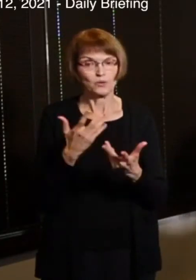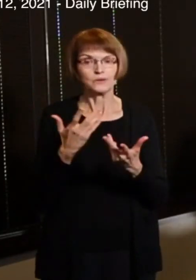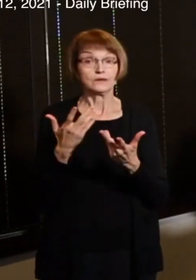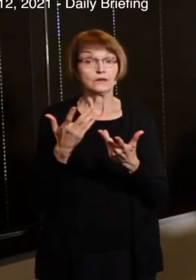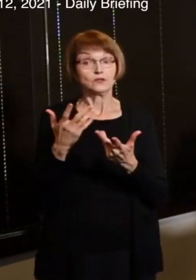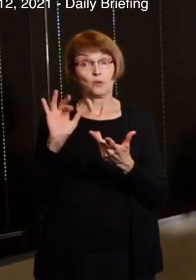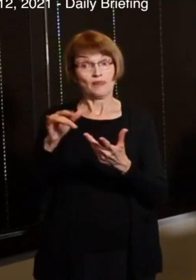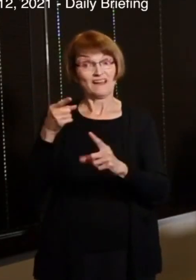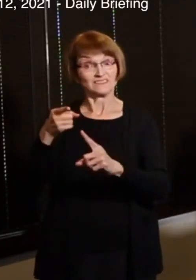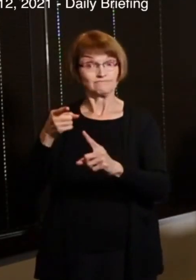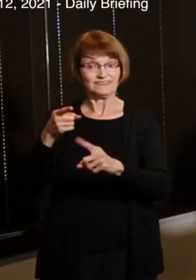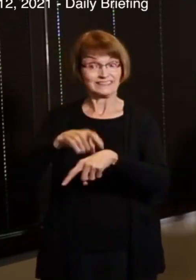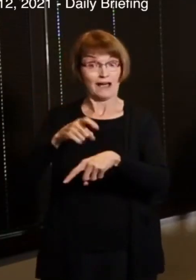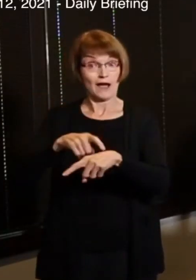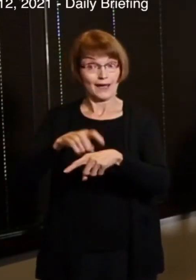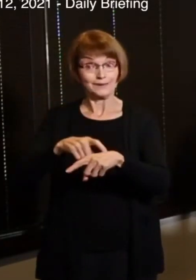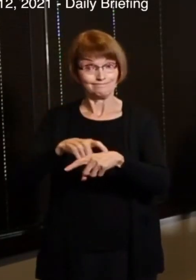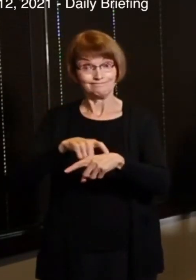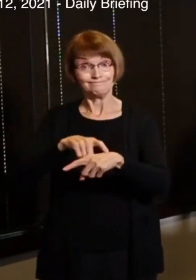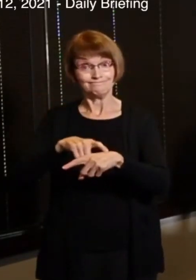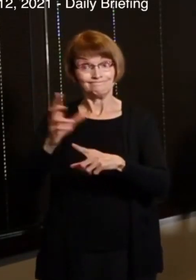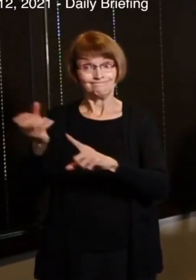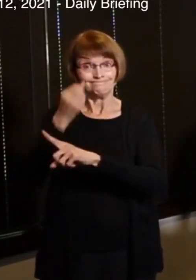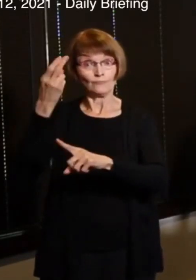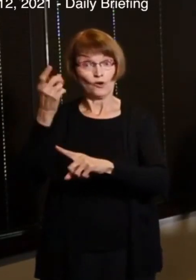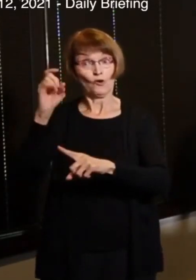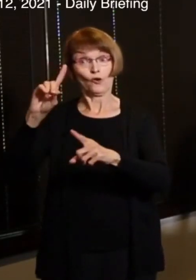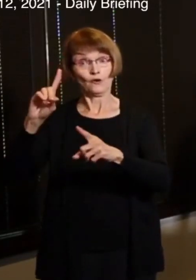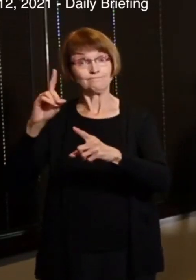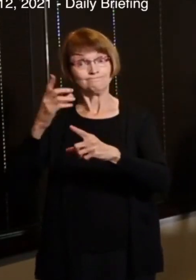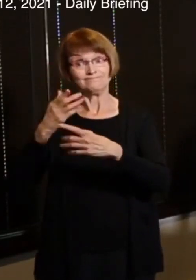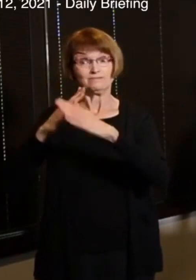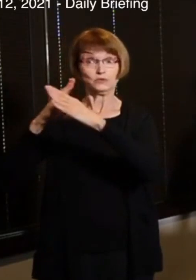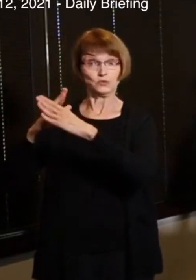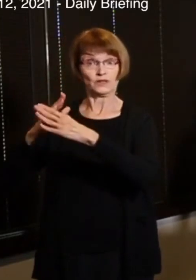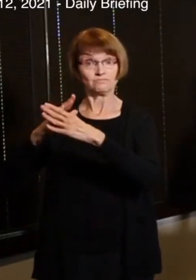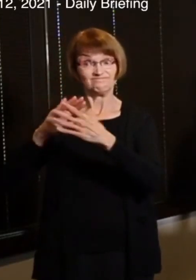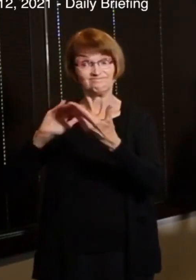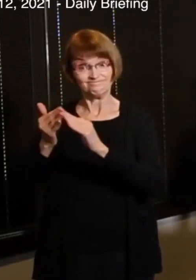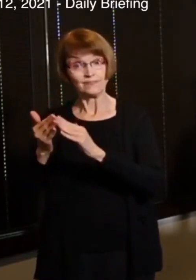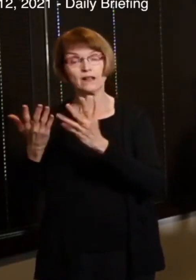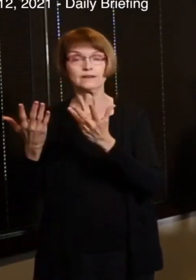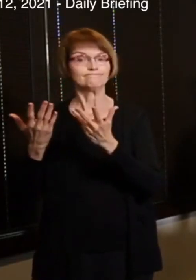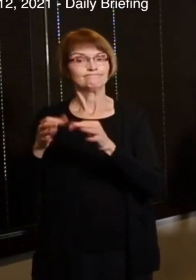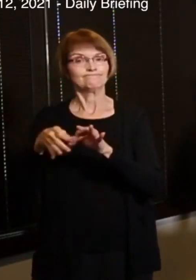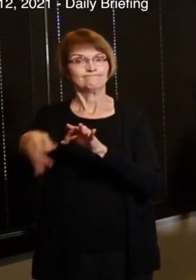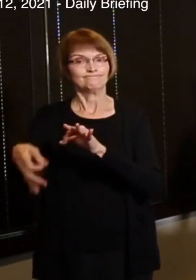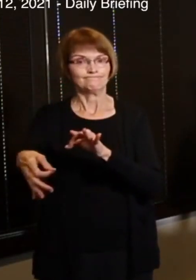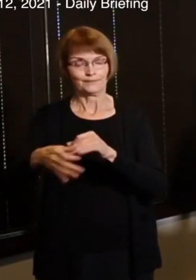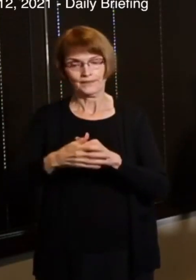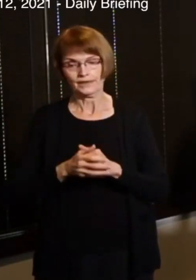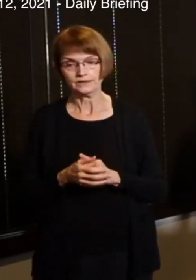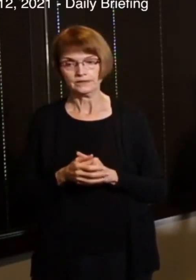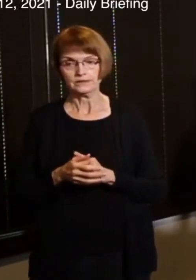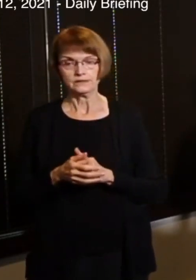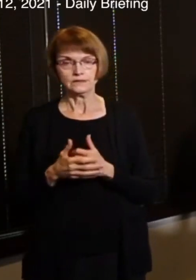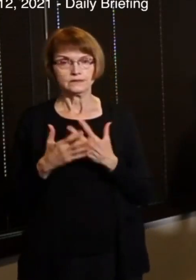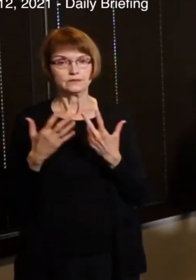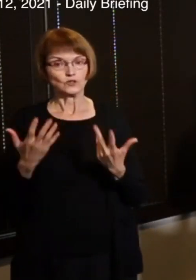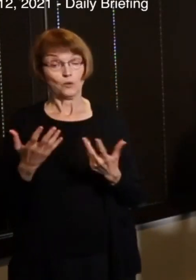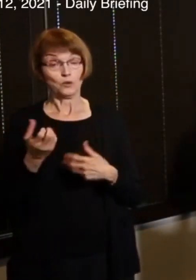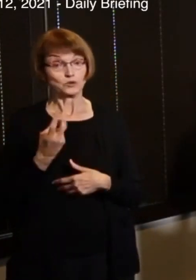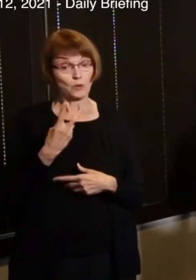year. Now, hopefully, with the increase in availability of people to get vaccinated, that